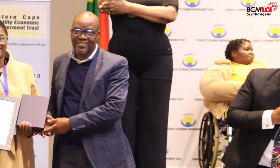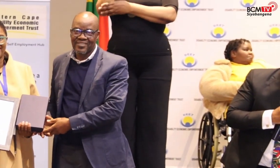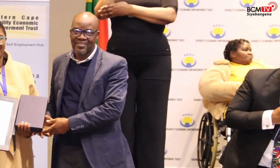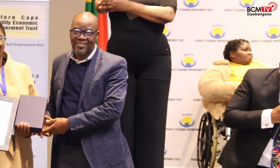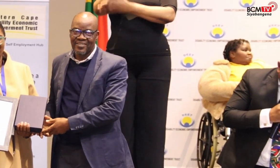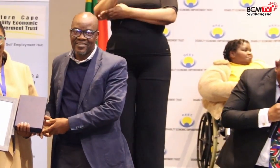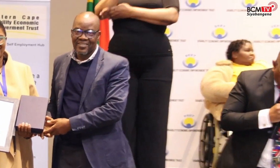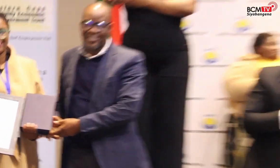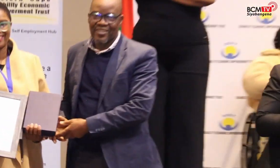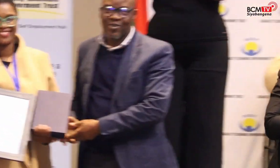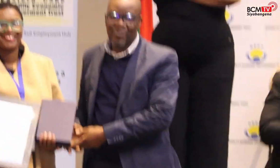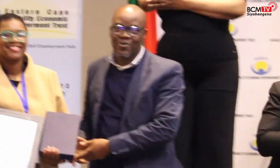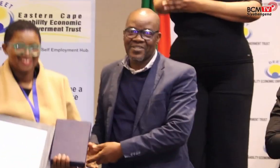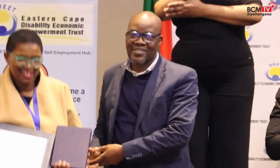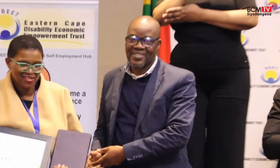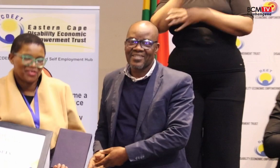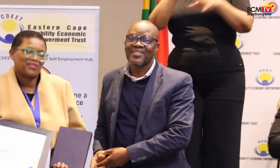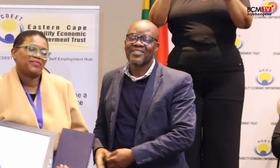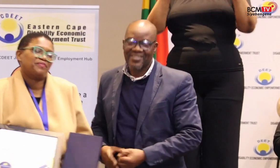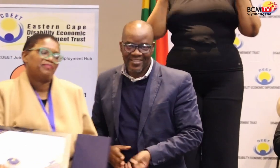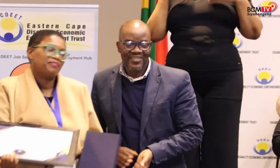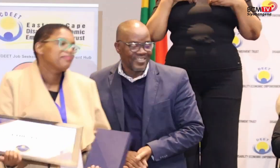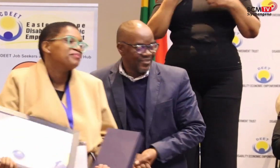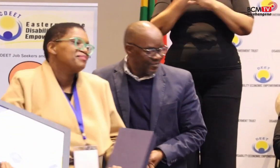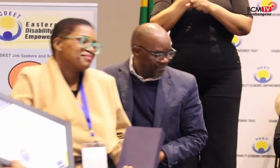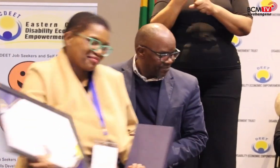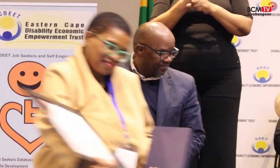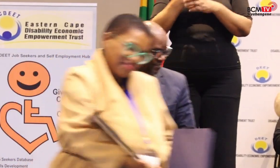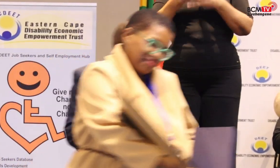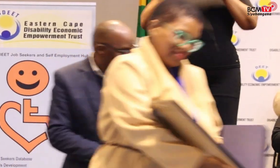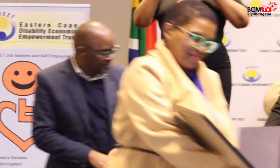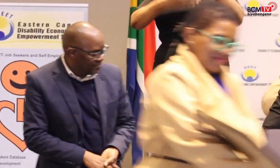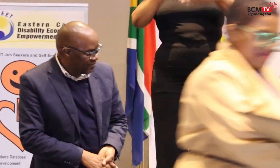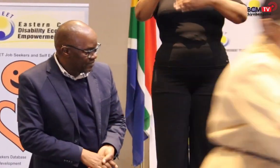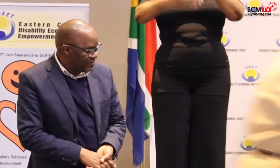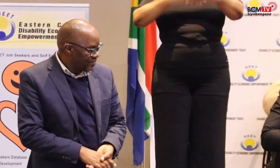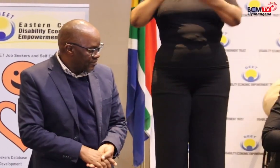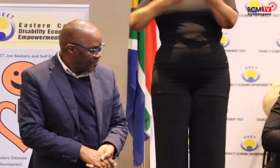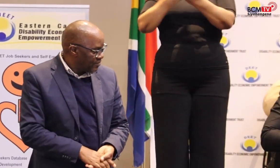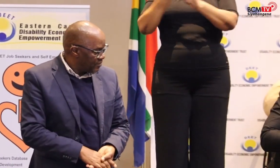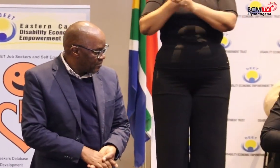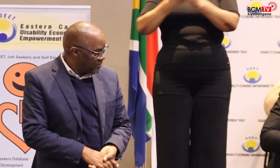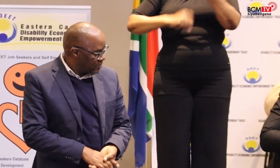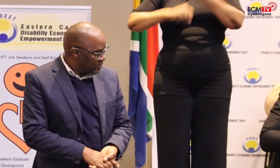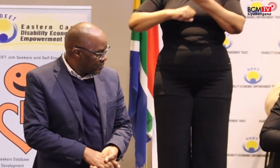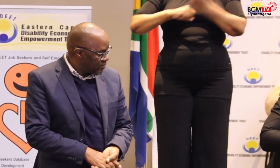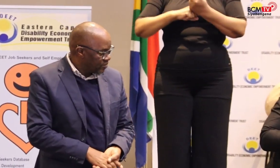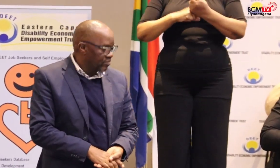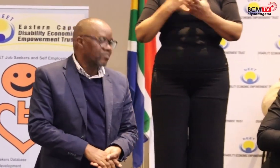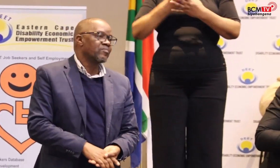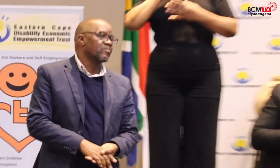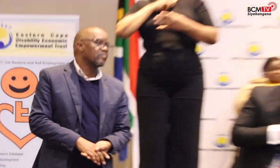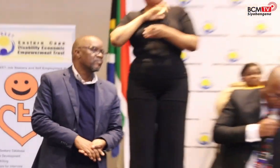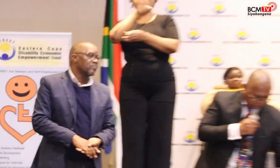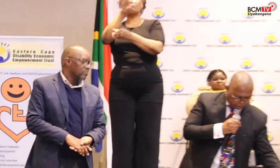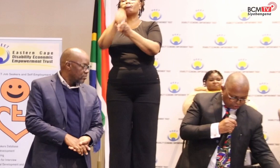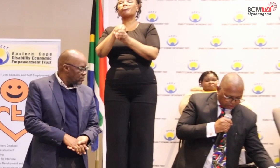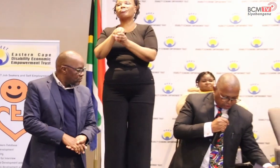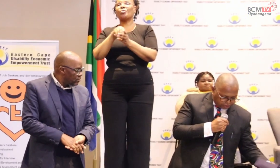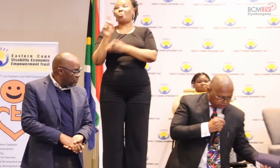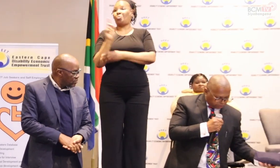in recognition and appreciation for their continued support in the